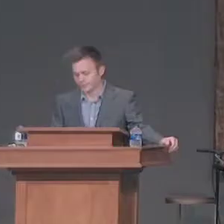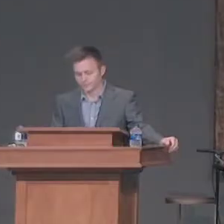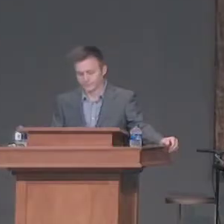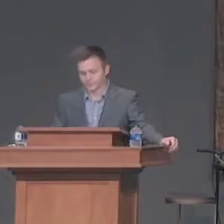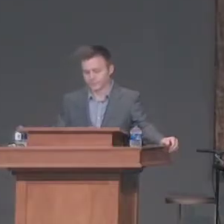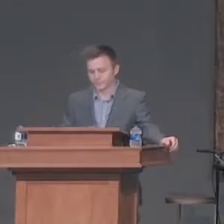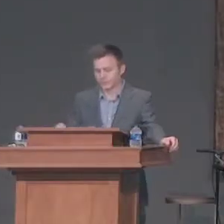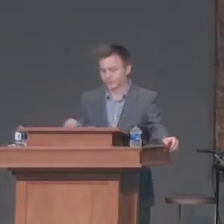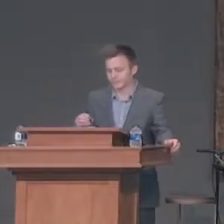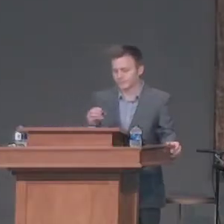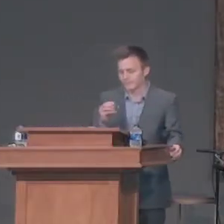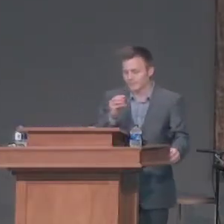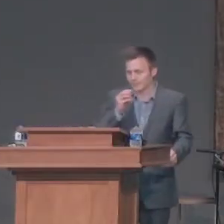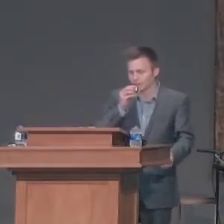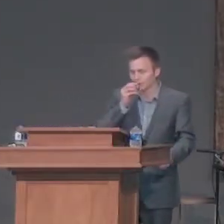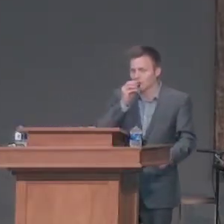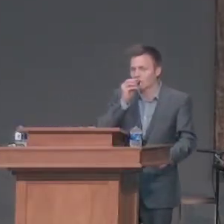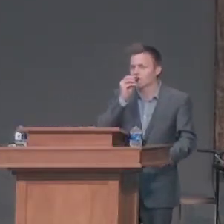Amen. Let's drink together.